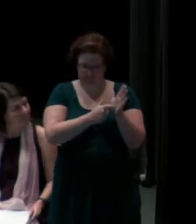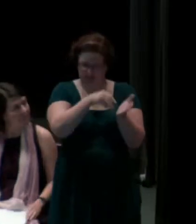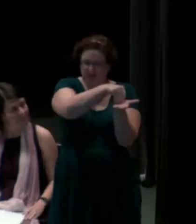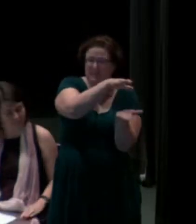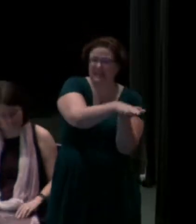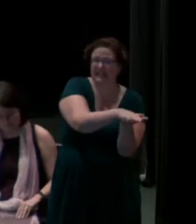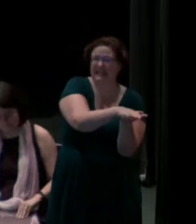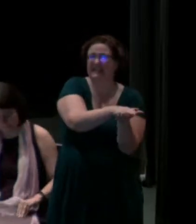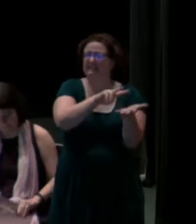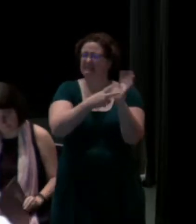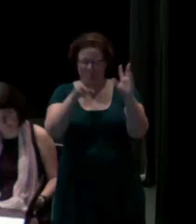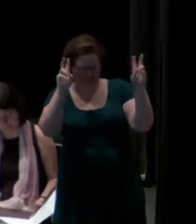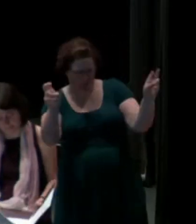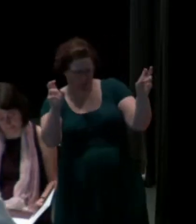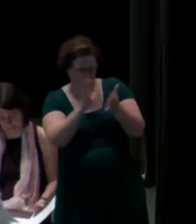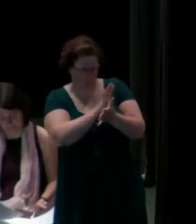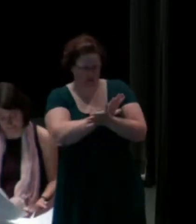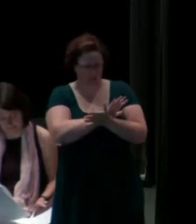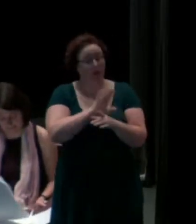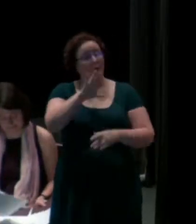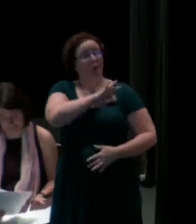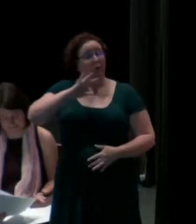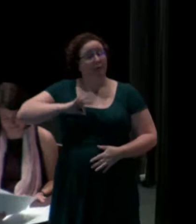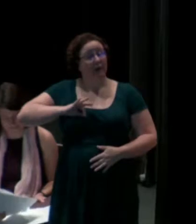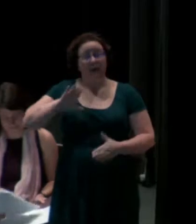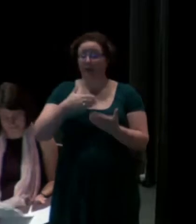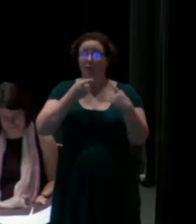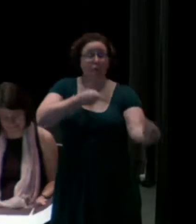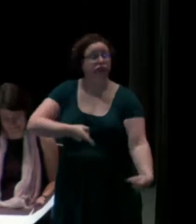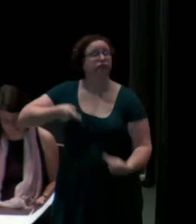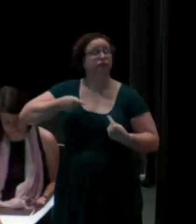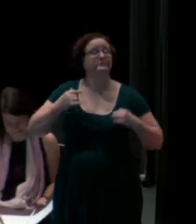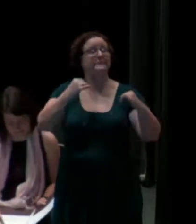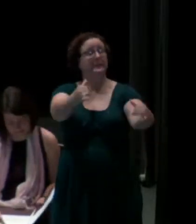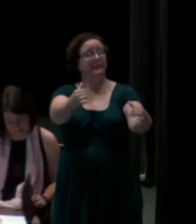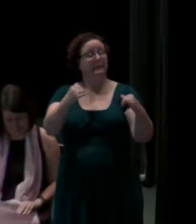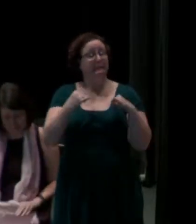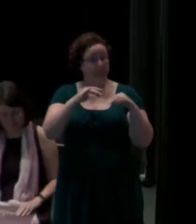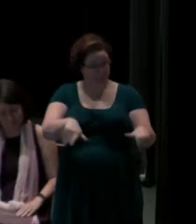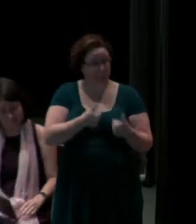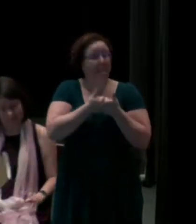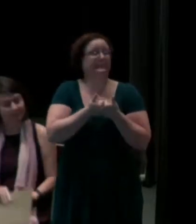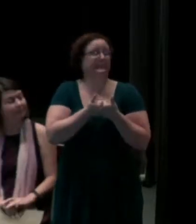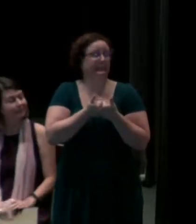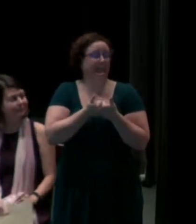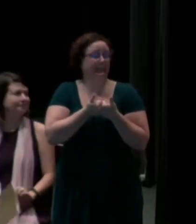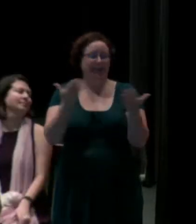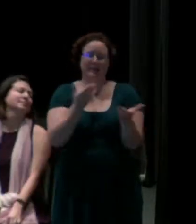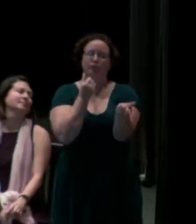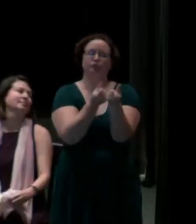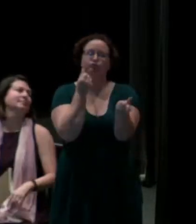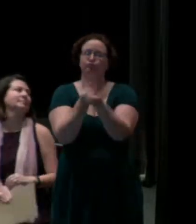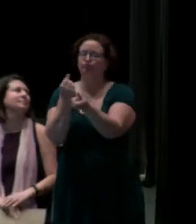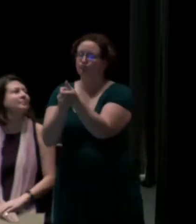this? Is this a quotation in a paper? Your faculty have all struggled with those challenges themselves, and they are here to